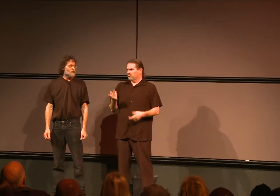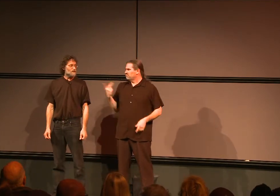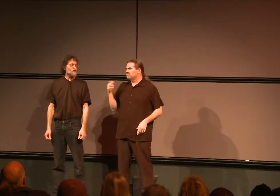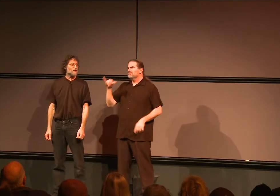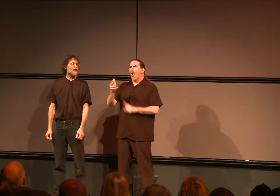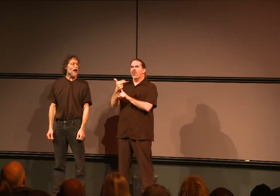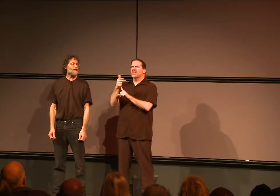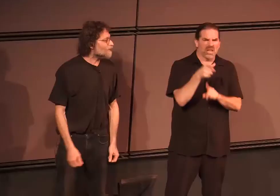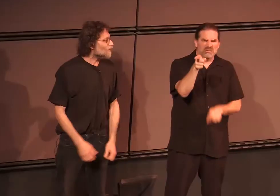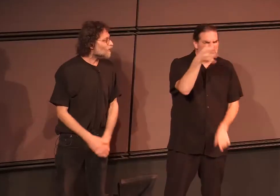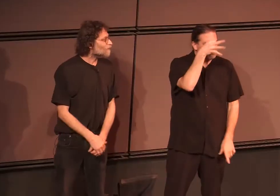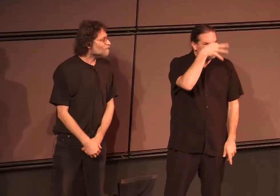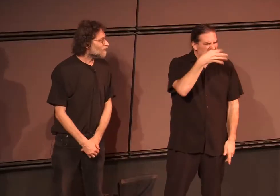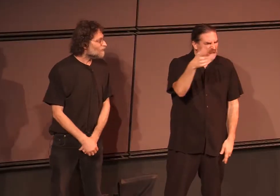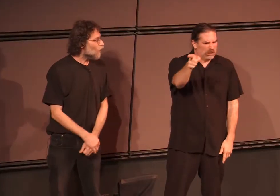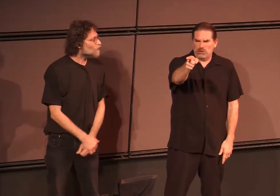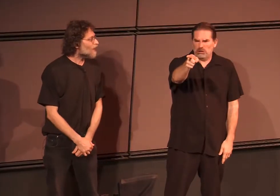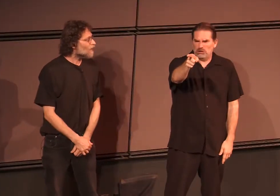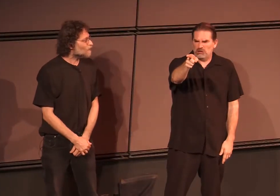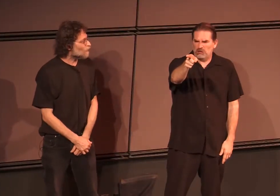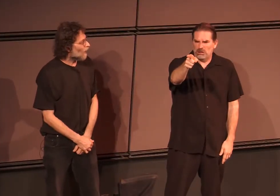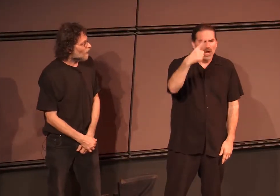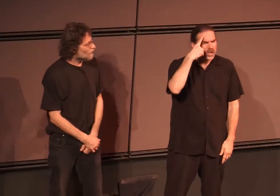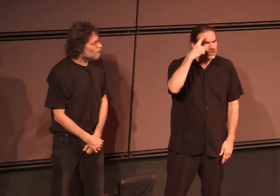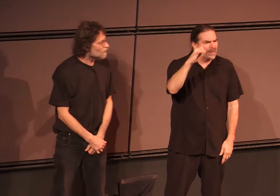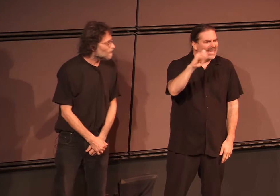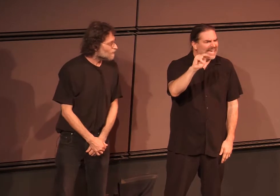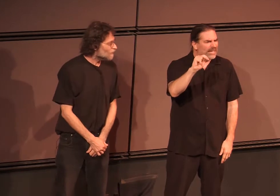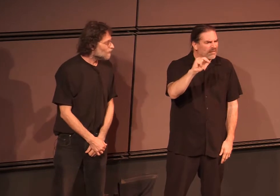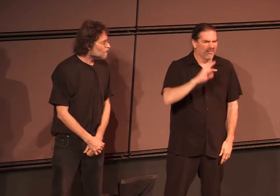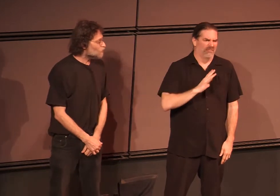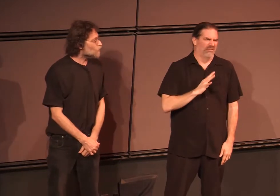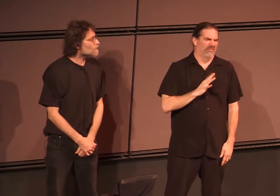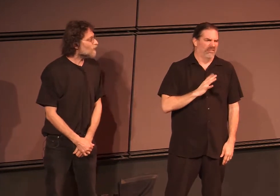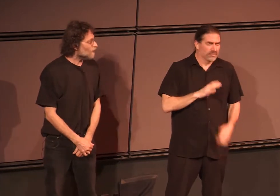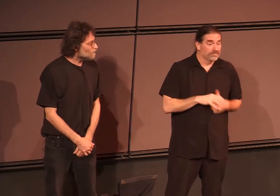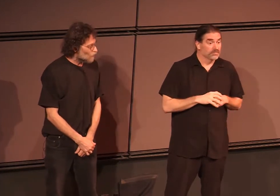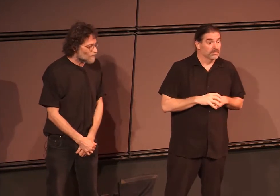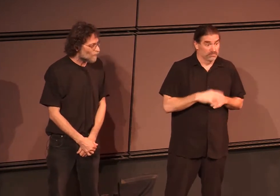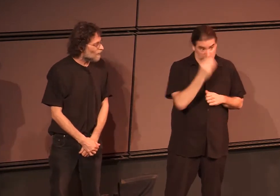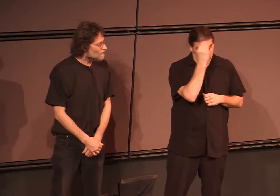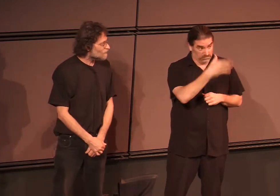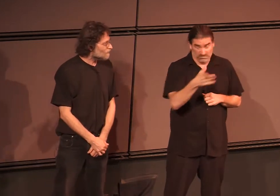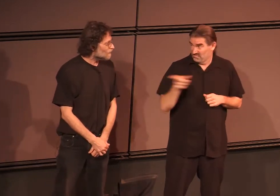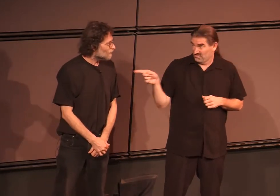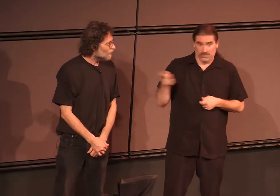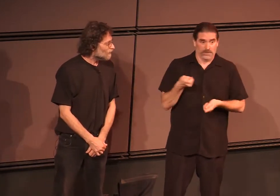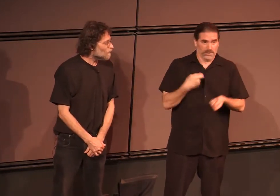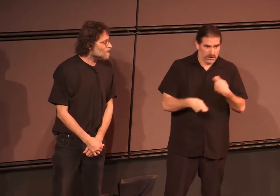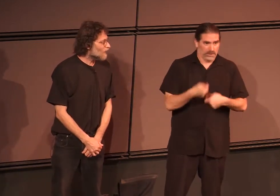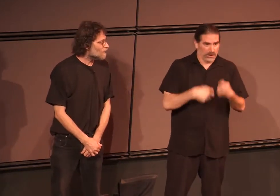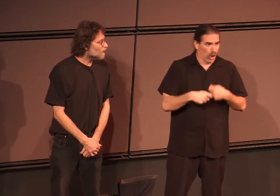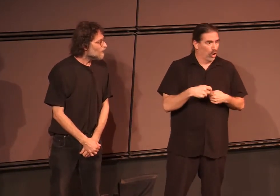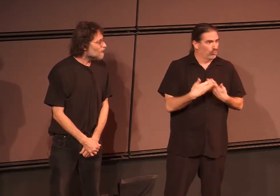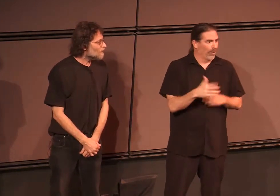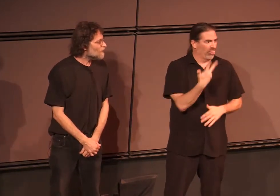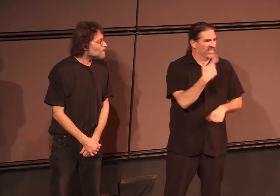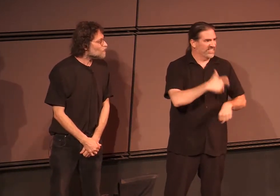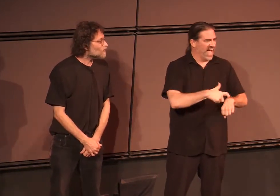Since we've gotten here in the hotel nearby here, the Dream Inn, great place, let me tell you, Kenny has switched